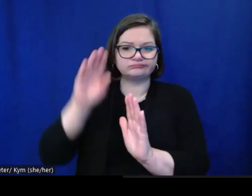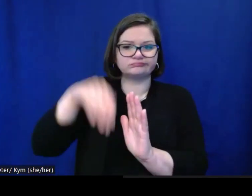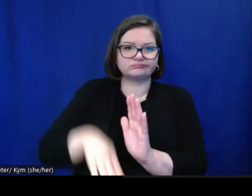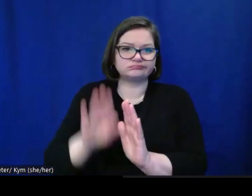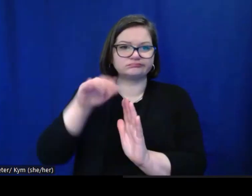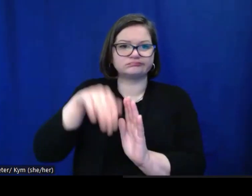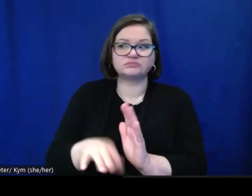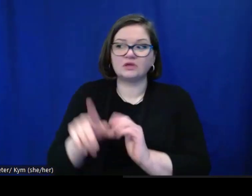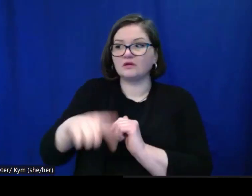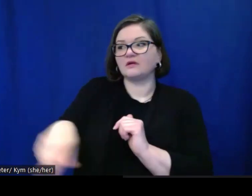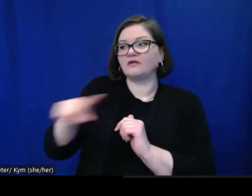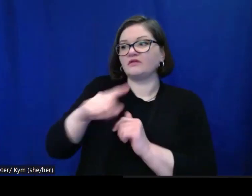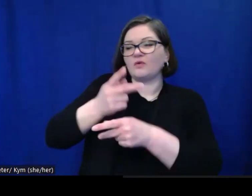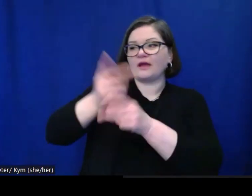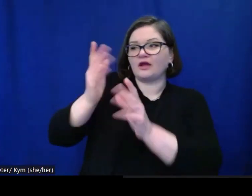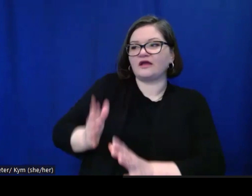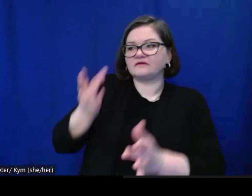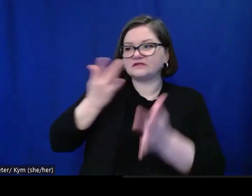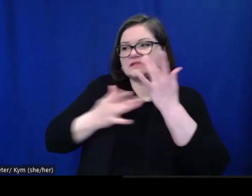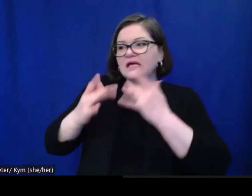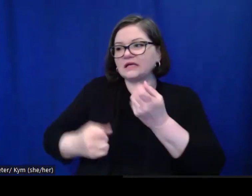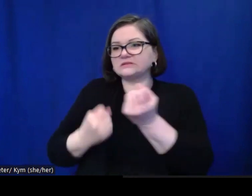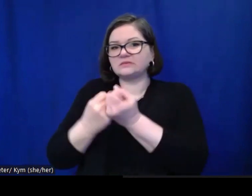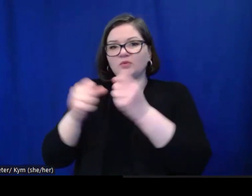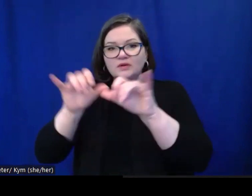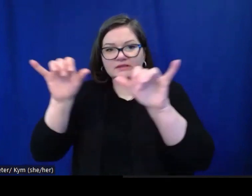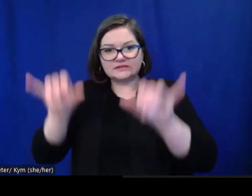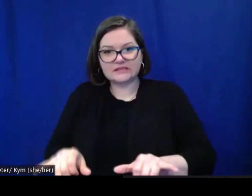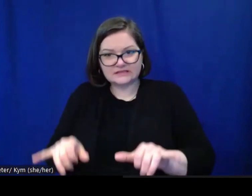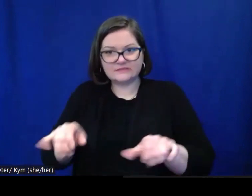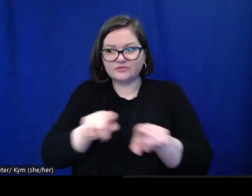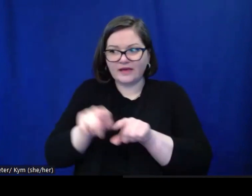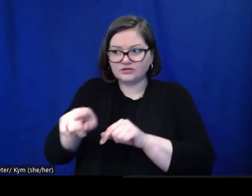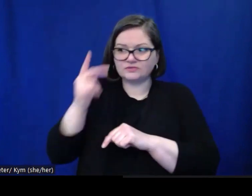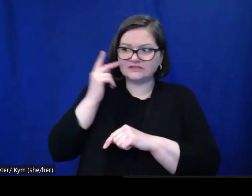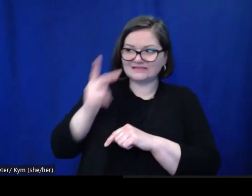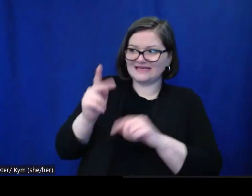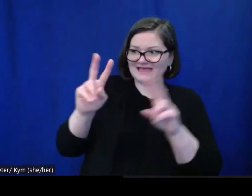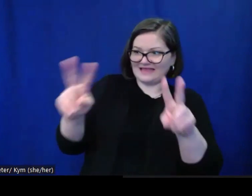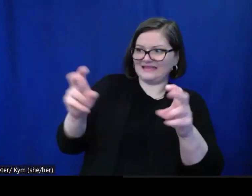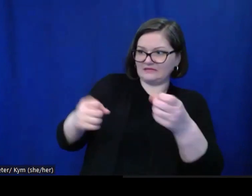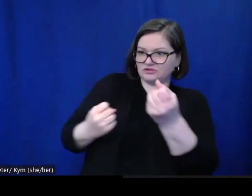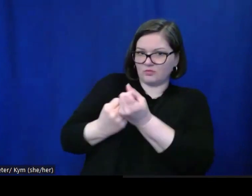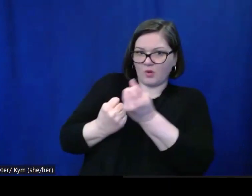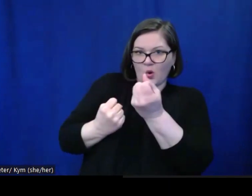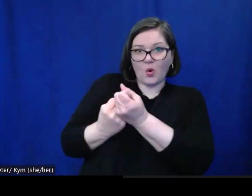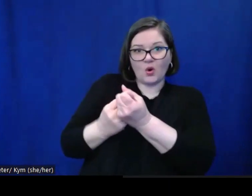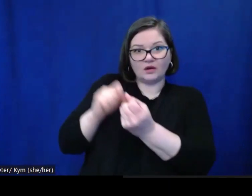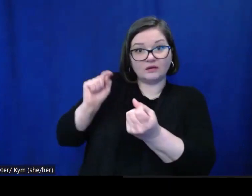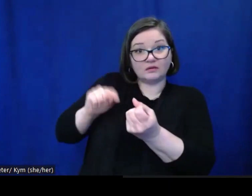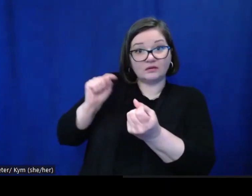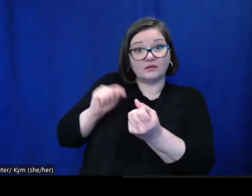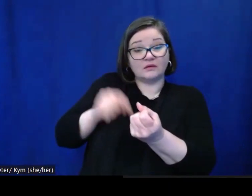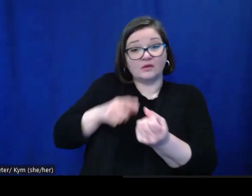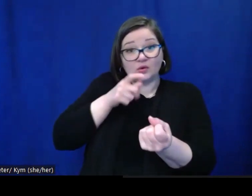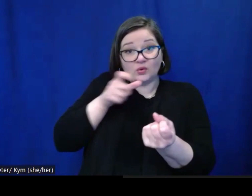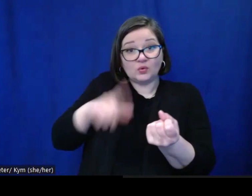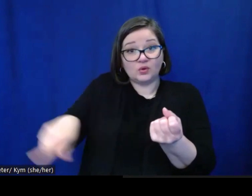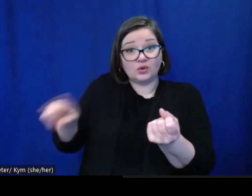Caregivers lack, once again, support systems. As you'll see, a theme is support. Support systems. Who do you have?